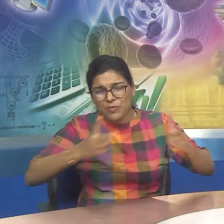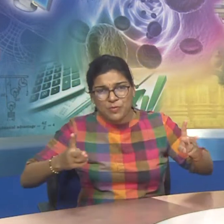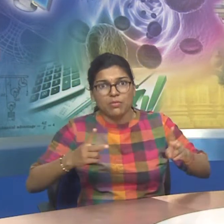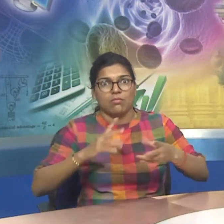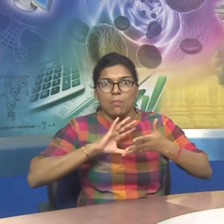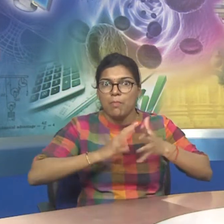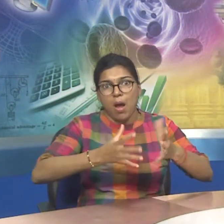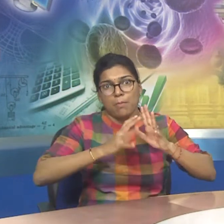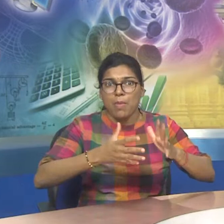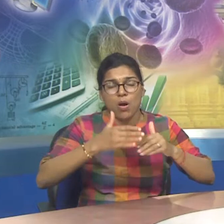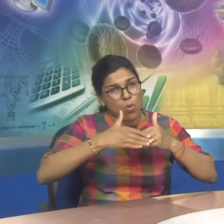all the children